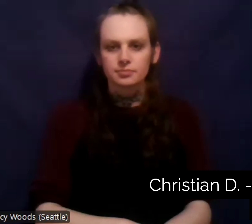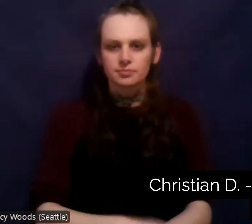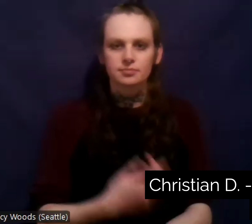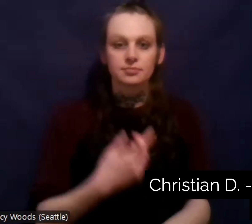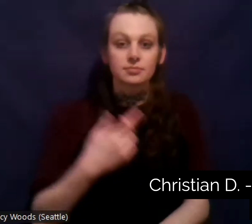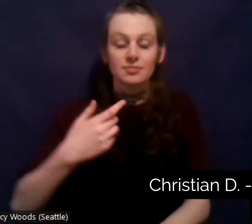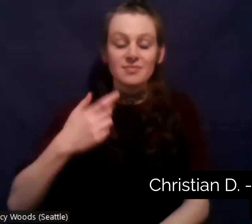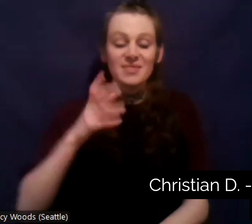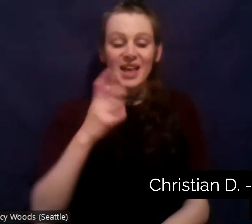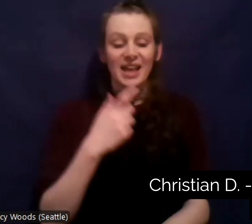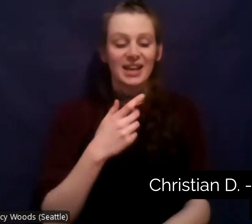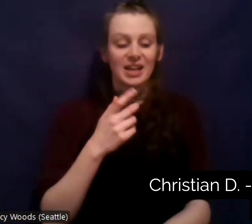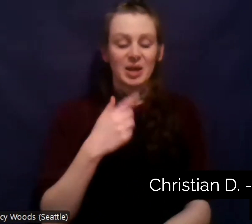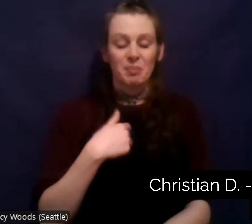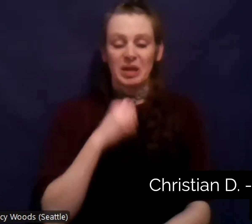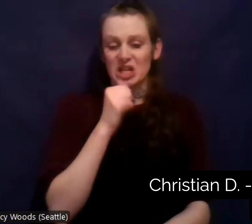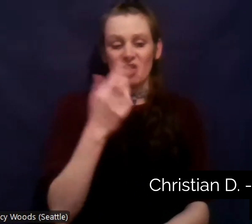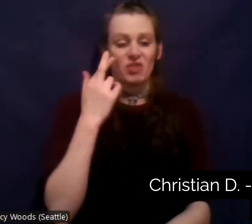alcoholism until